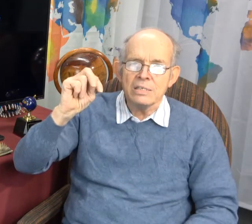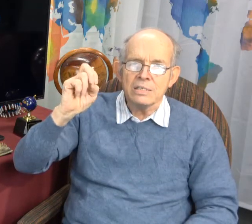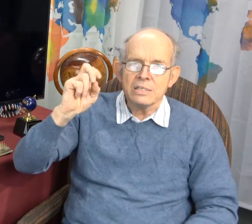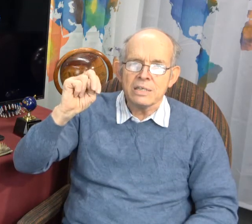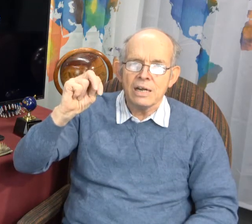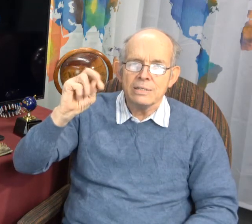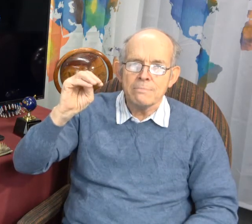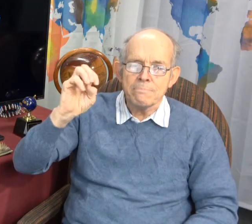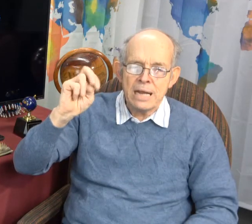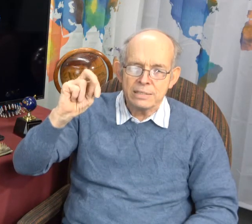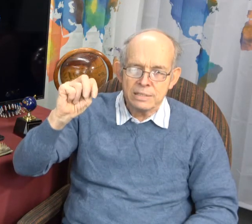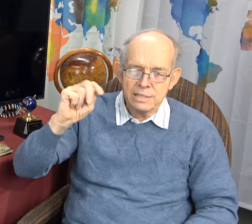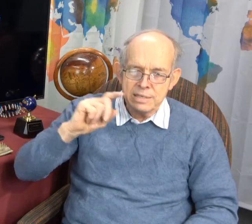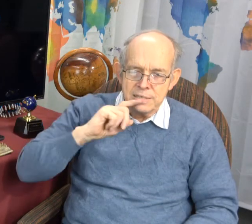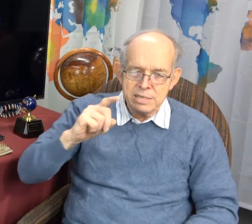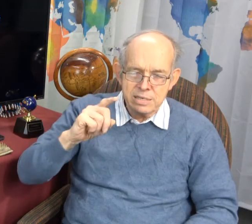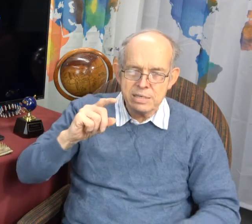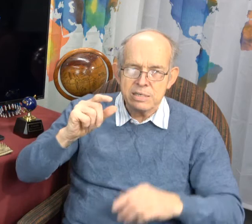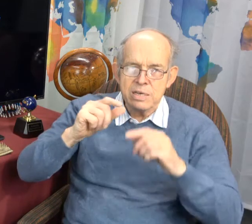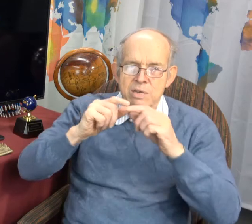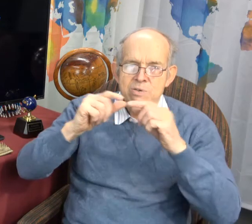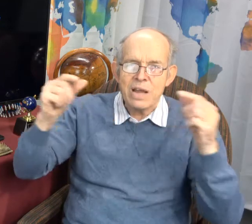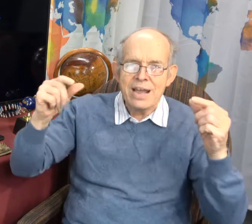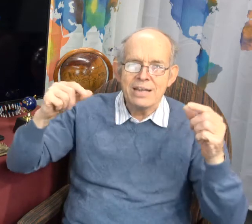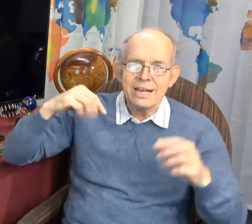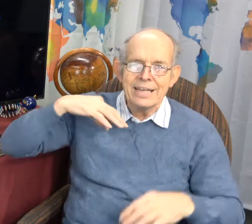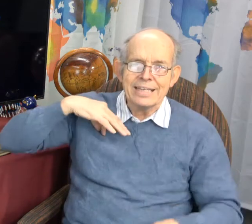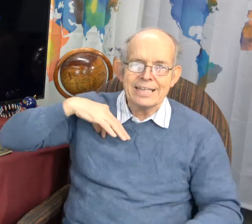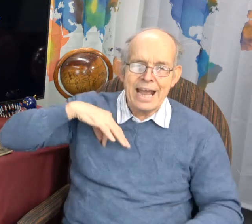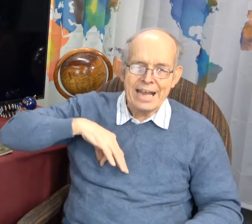and men is great gain.